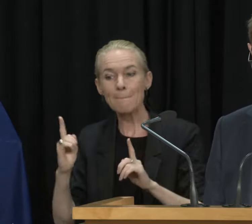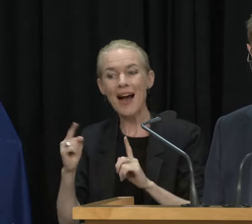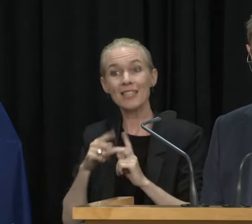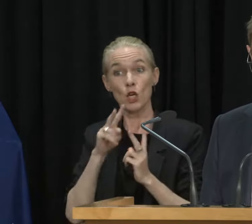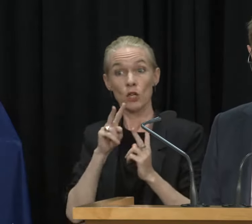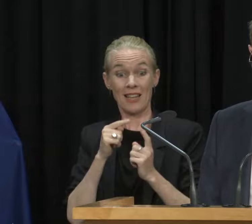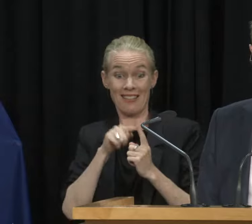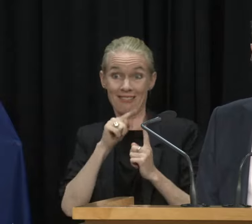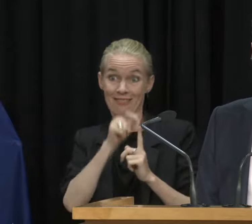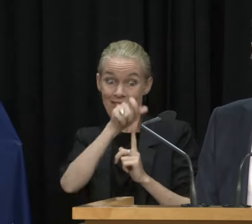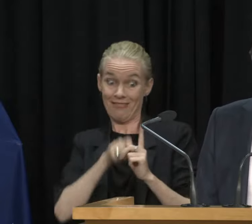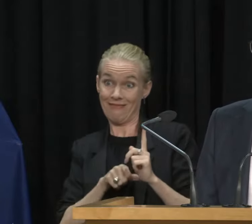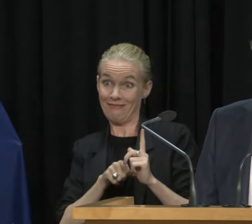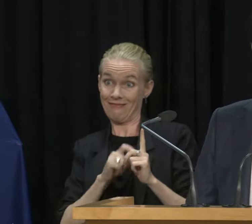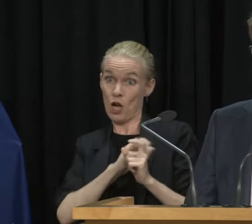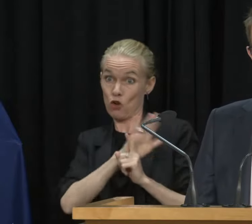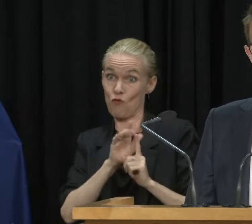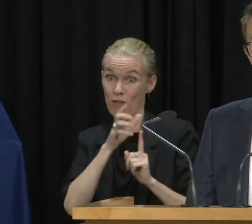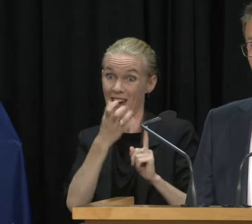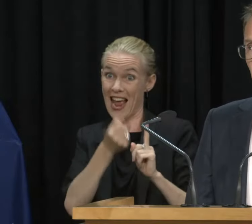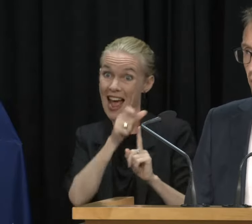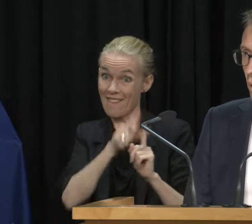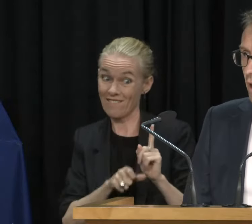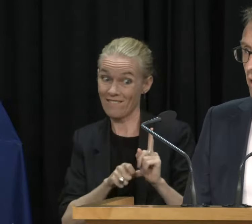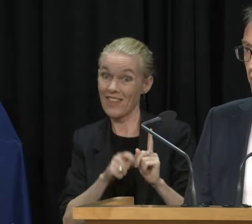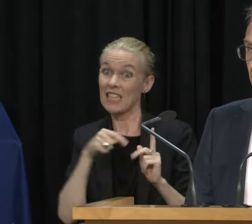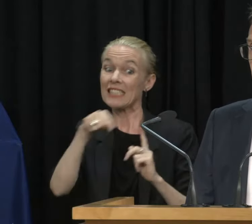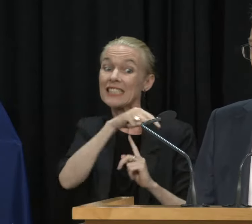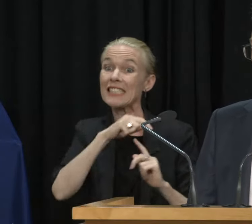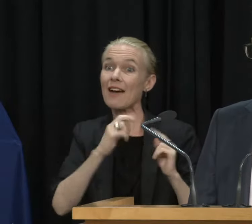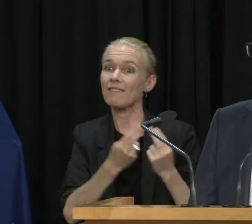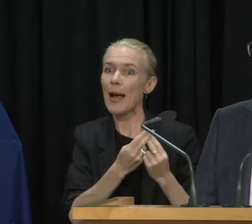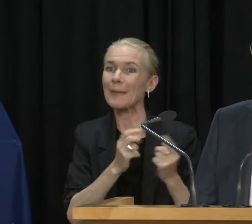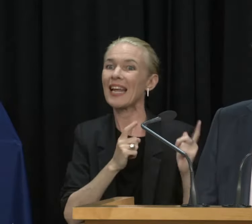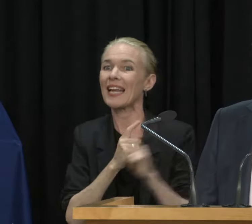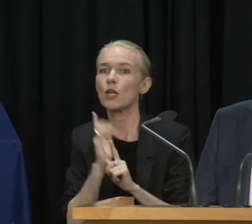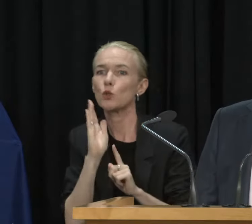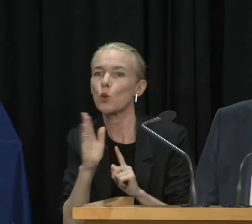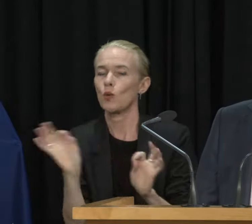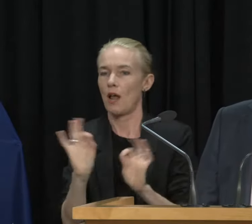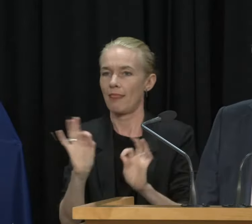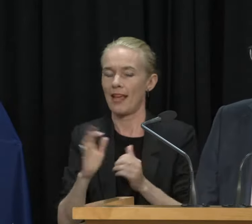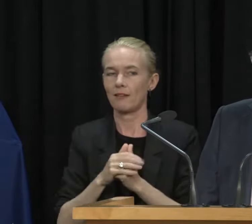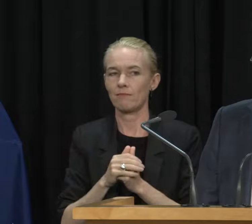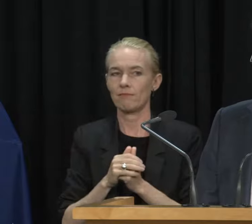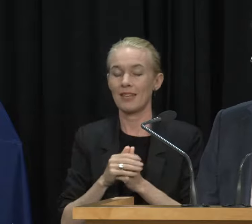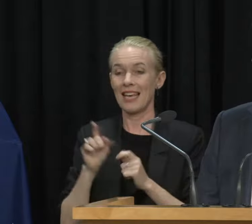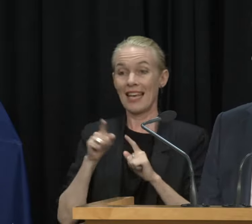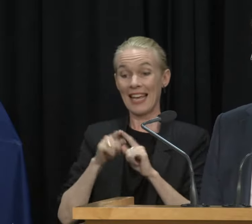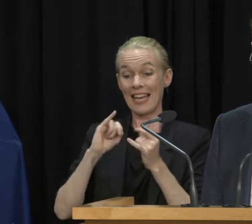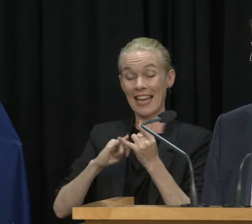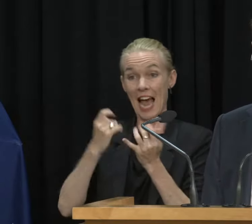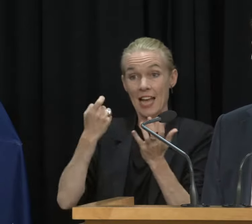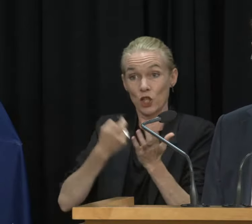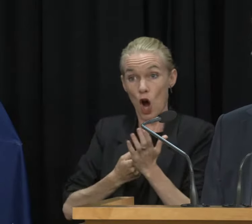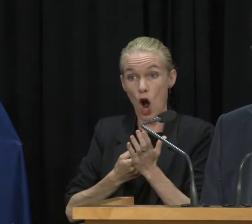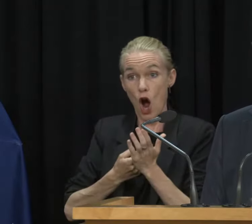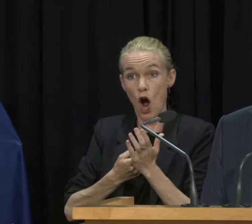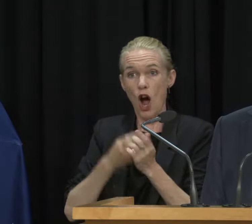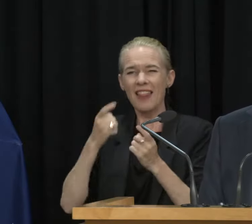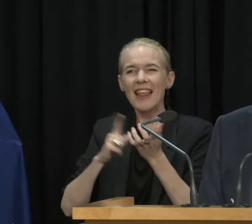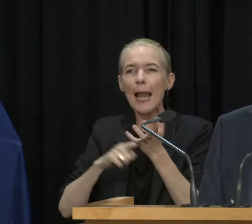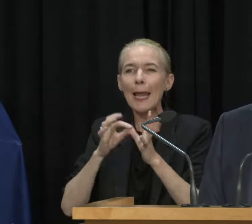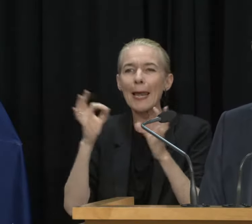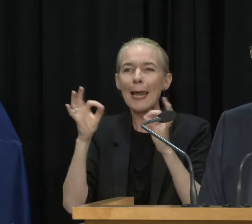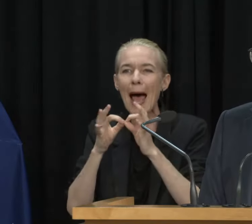yesterday. There is whole genome sequencing underway at the ESR lab in Mount Albert in Auckland, and that's being rapidly